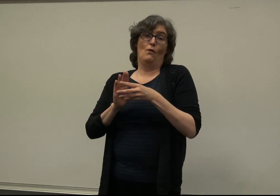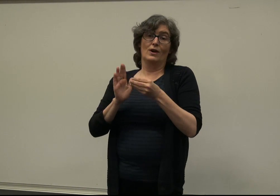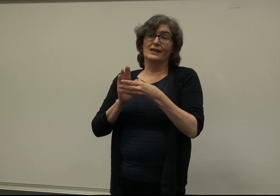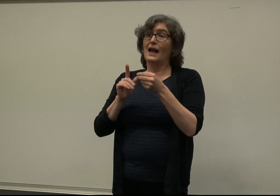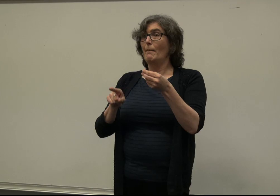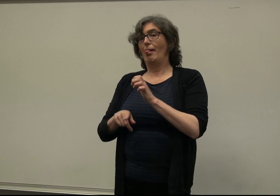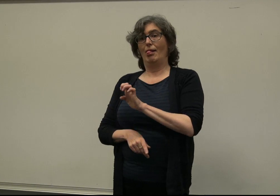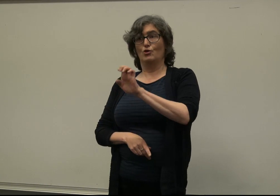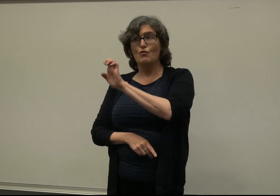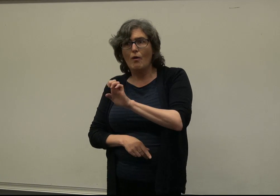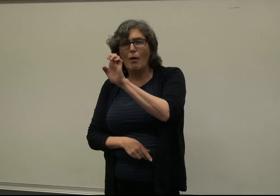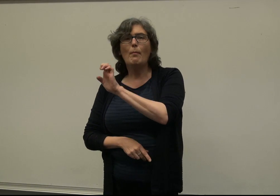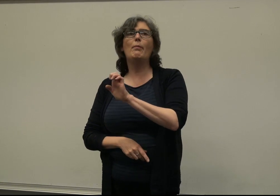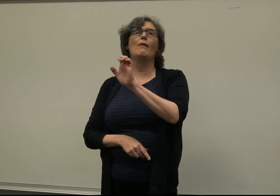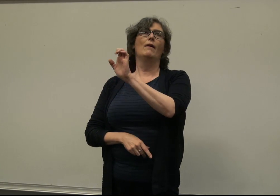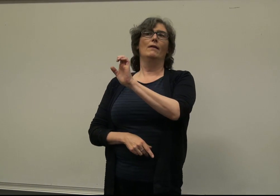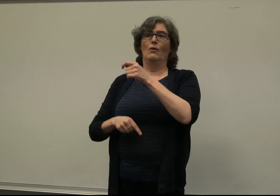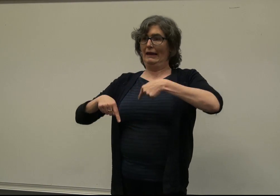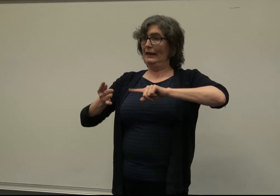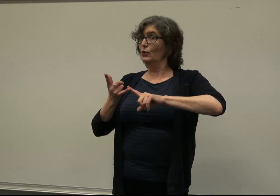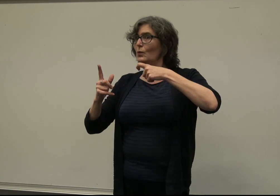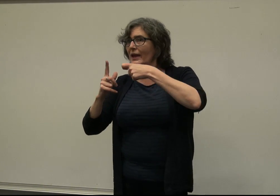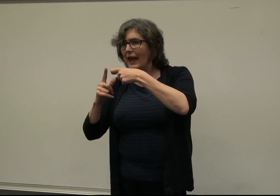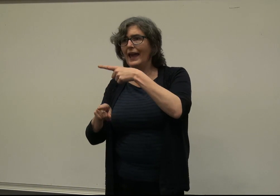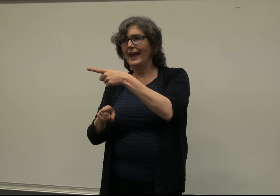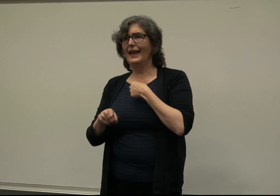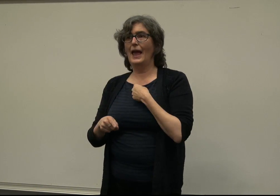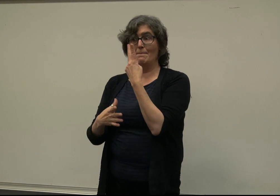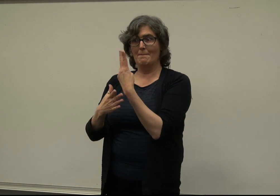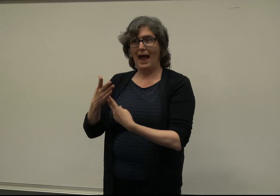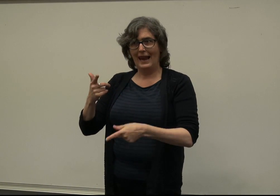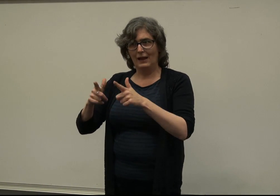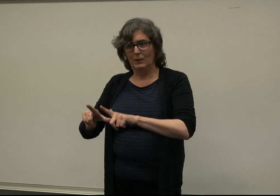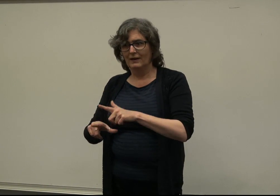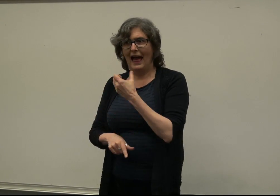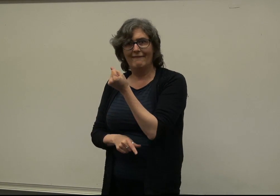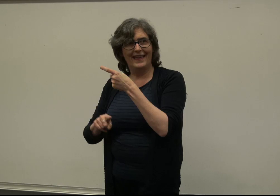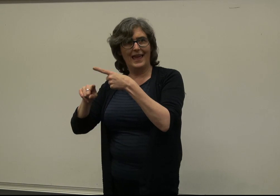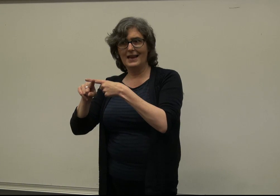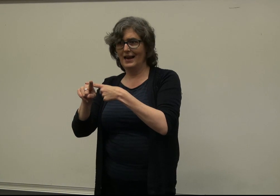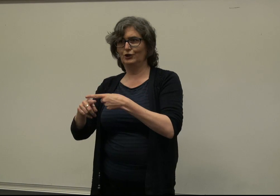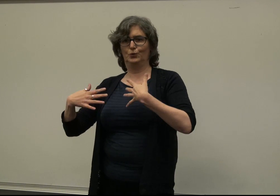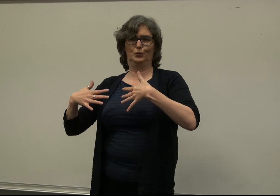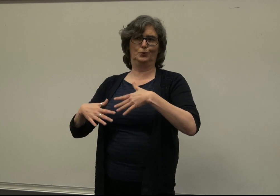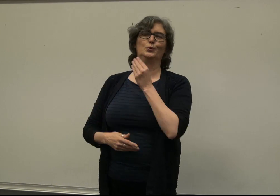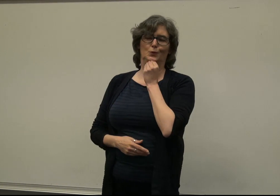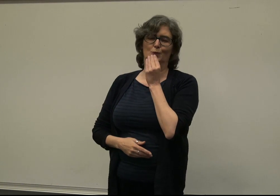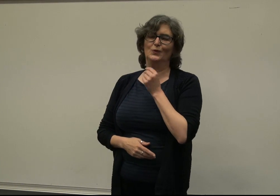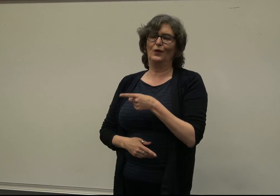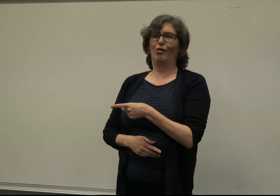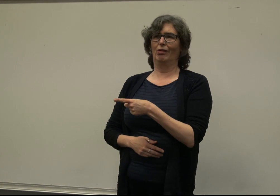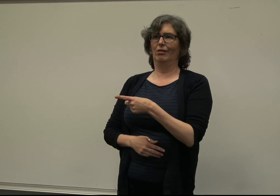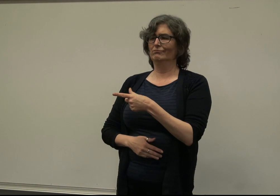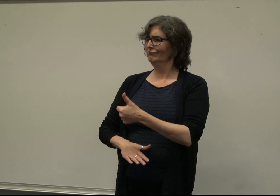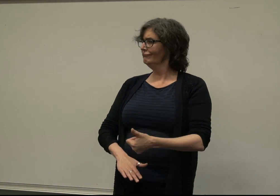many countries of the world, bilingualism with the English is regarded as very useful,